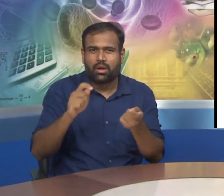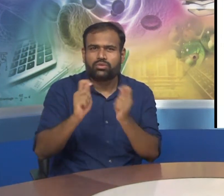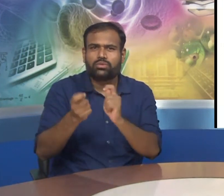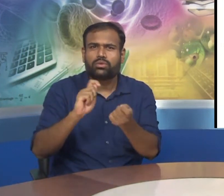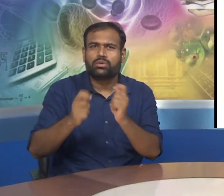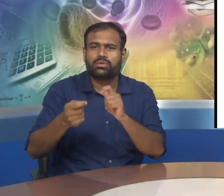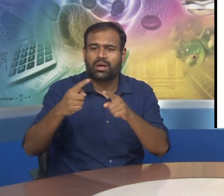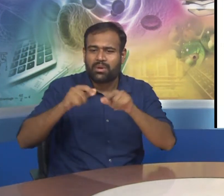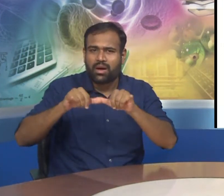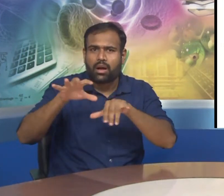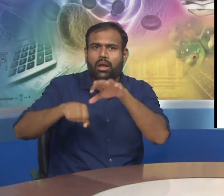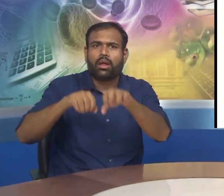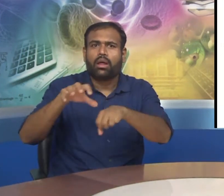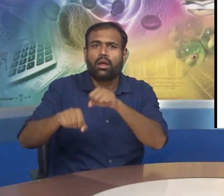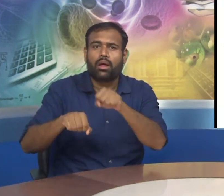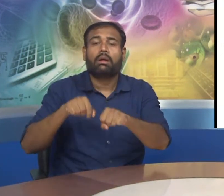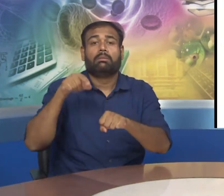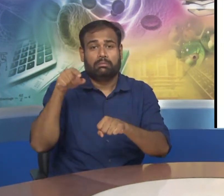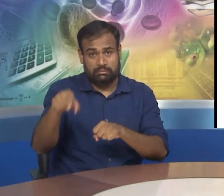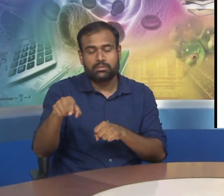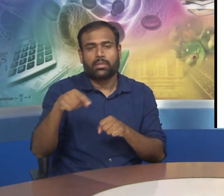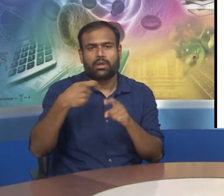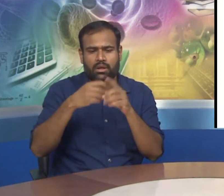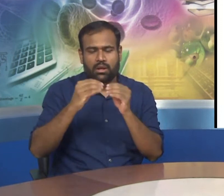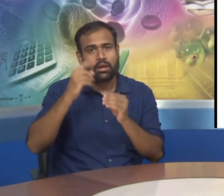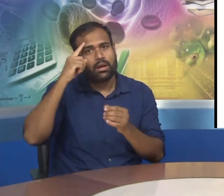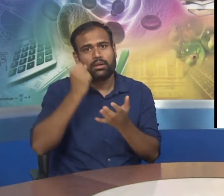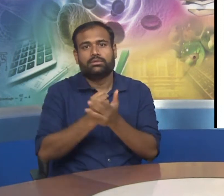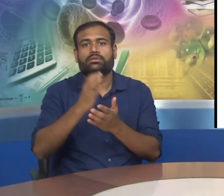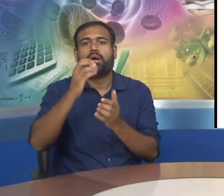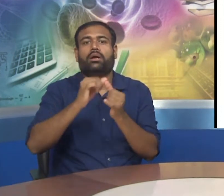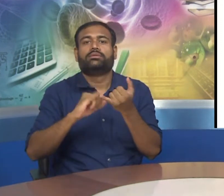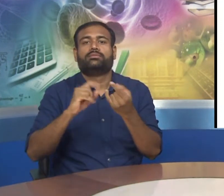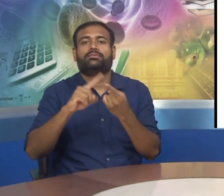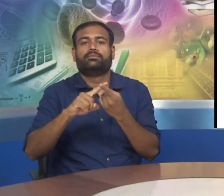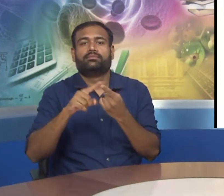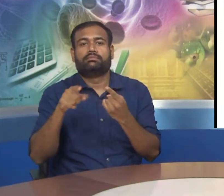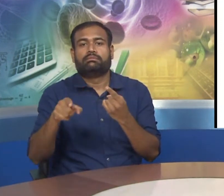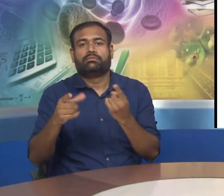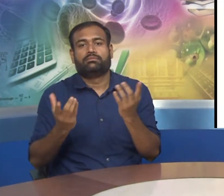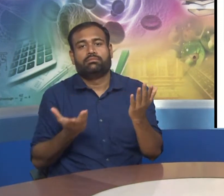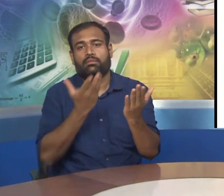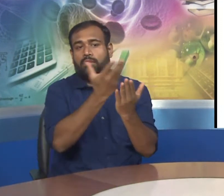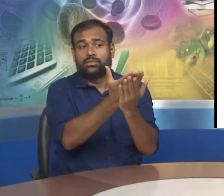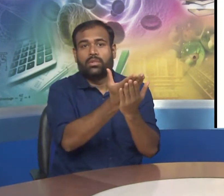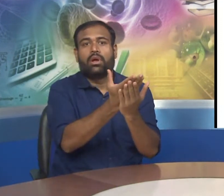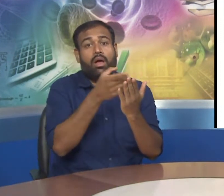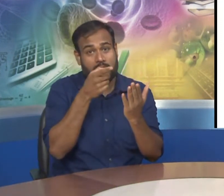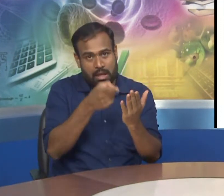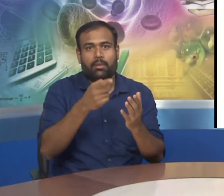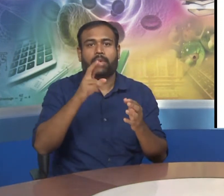It is a case arising out of different interpretations of constitution, mainly regarding the fundamental rights.